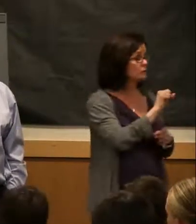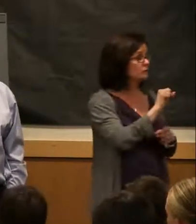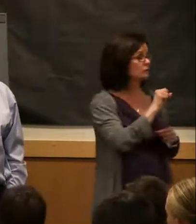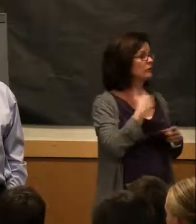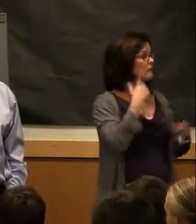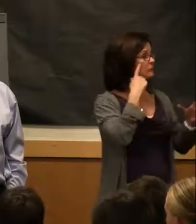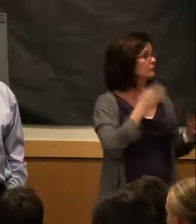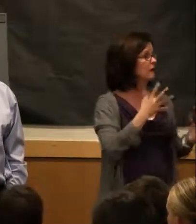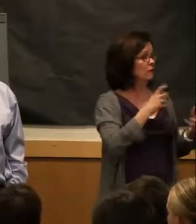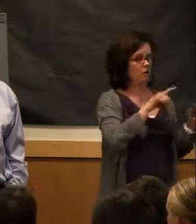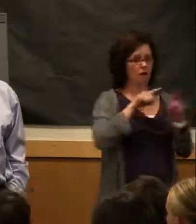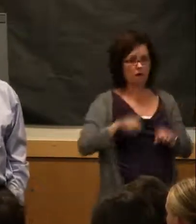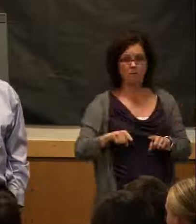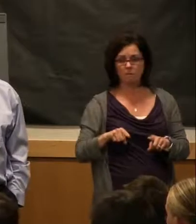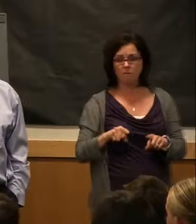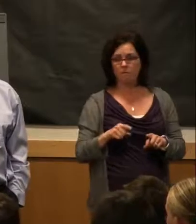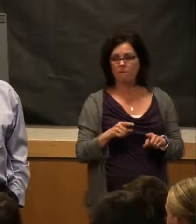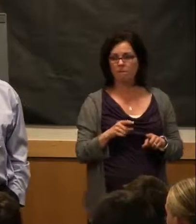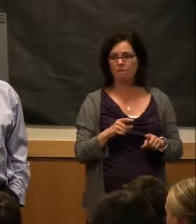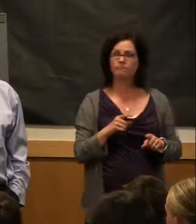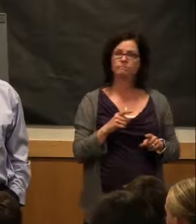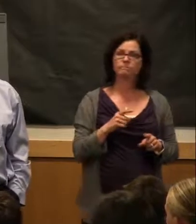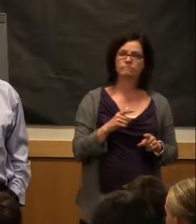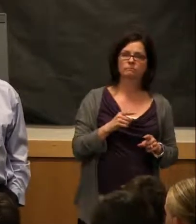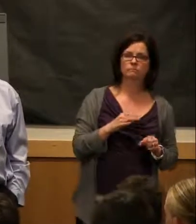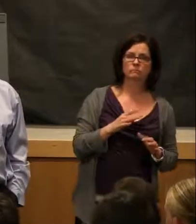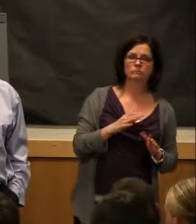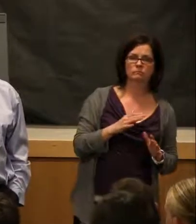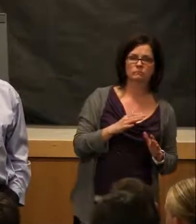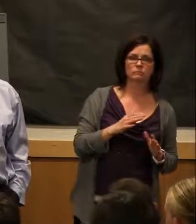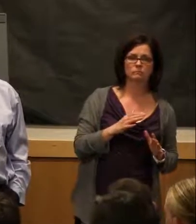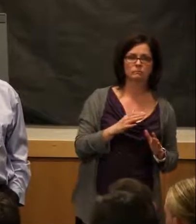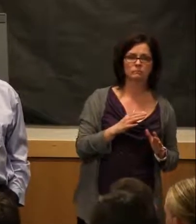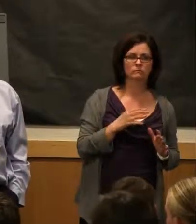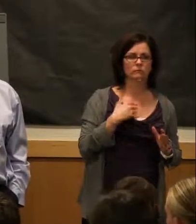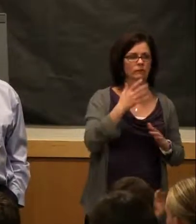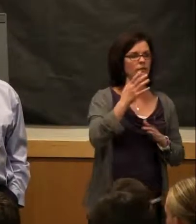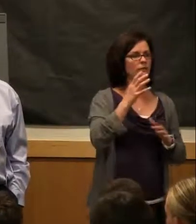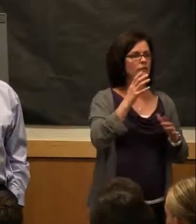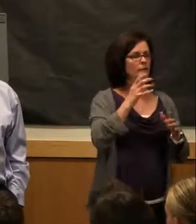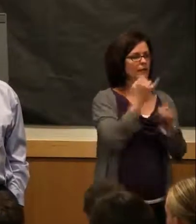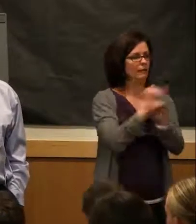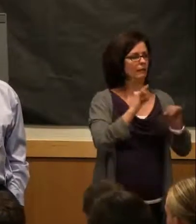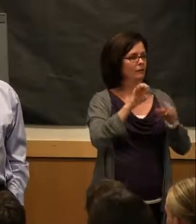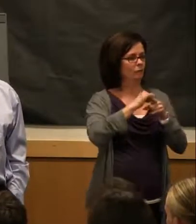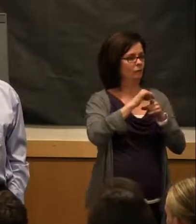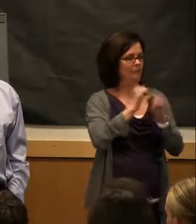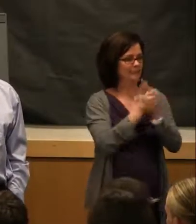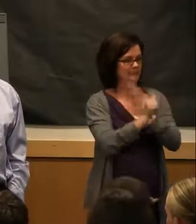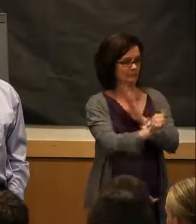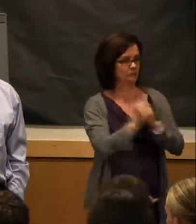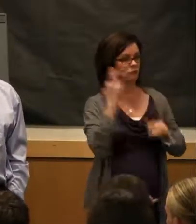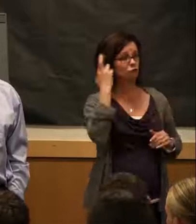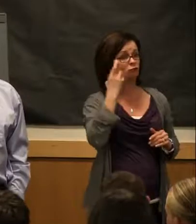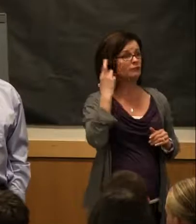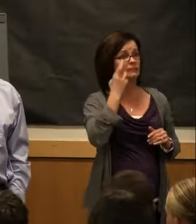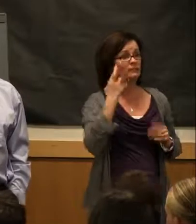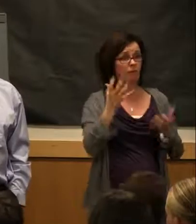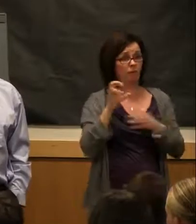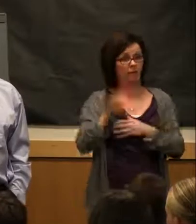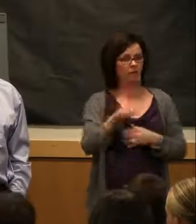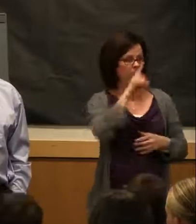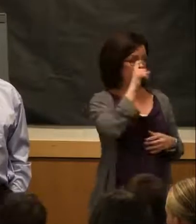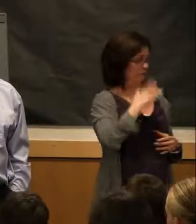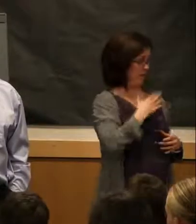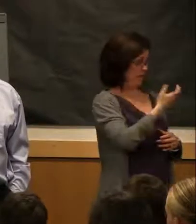come and get independence training skills. Reason being that my high school wasn't that